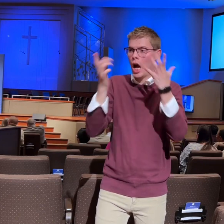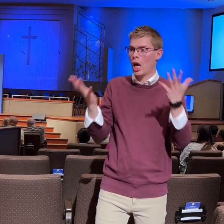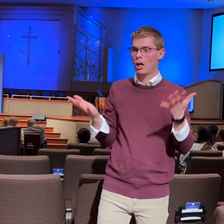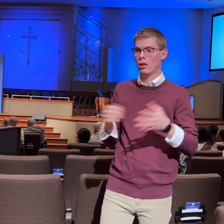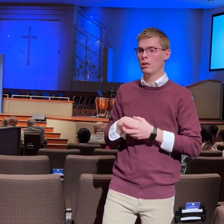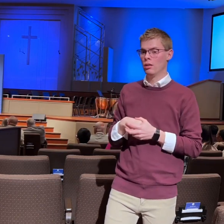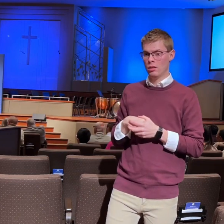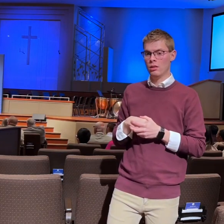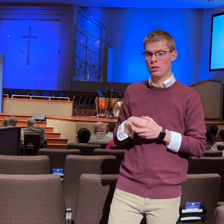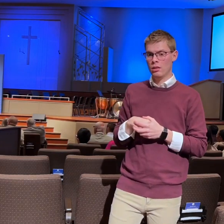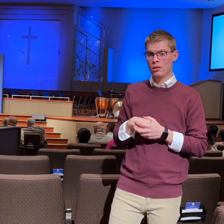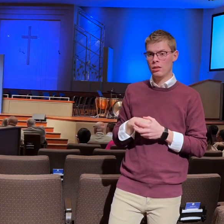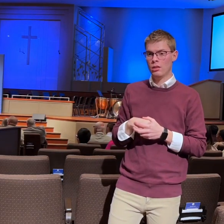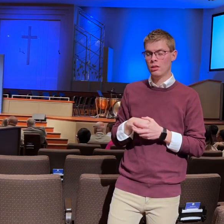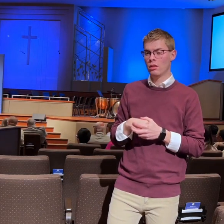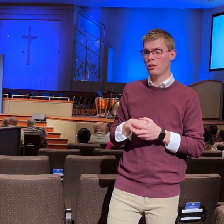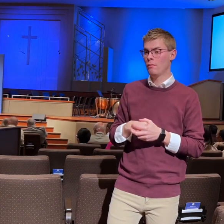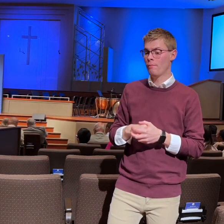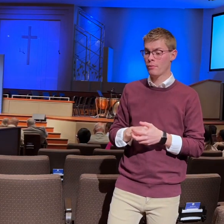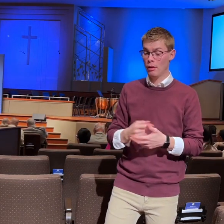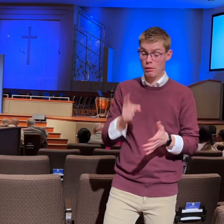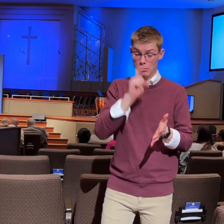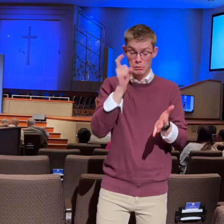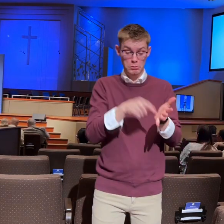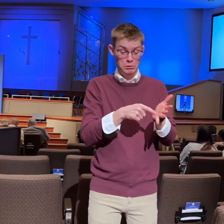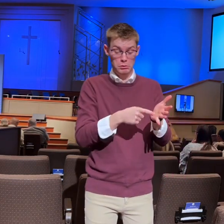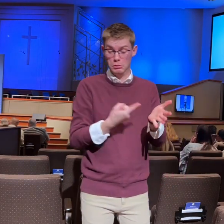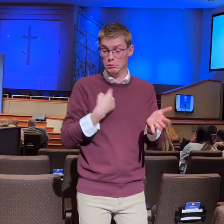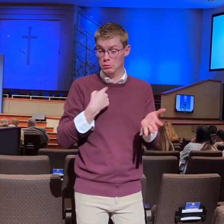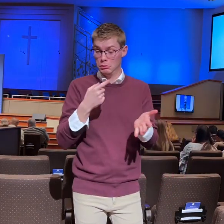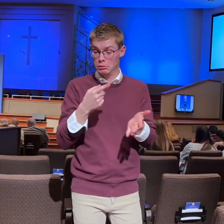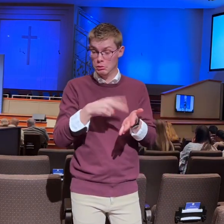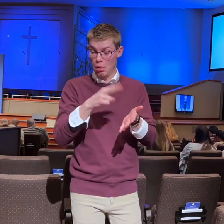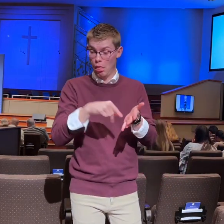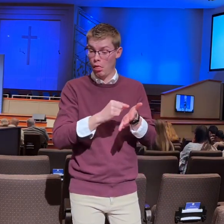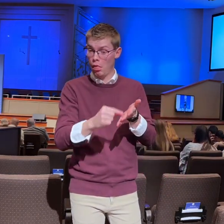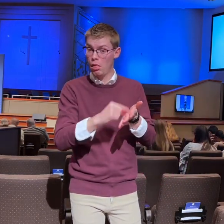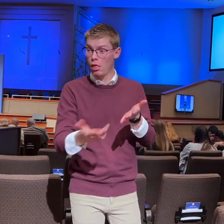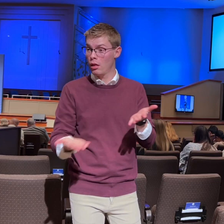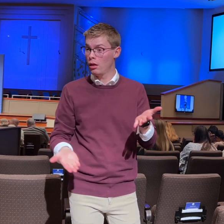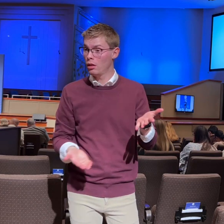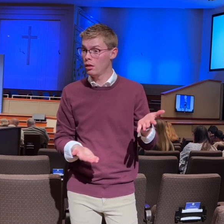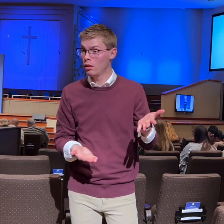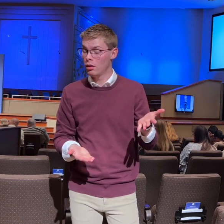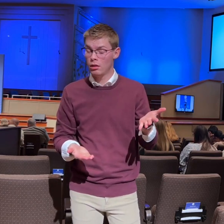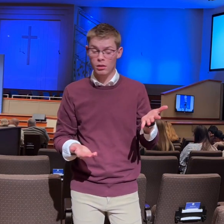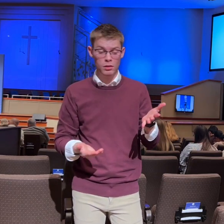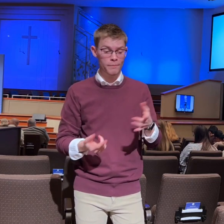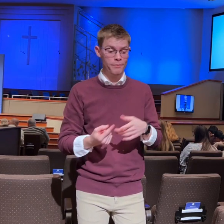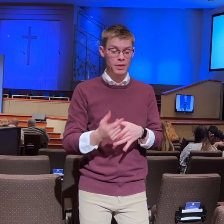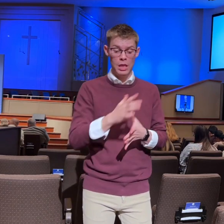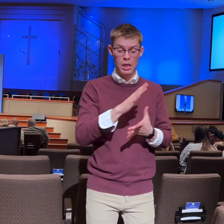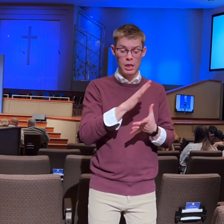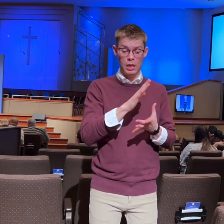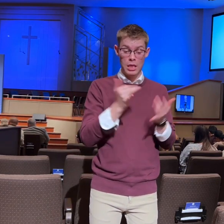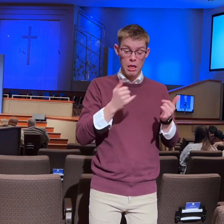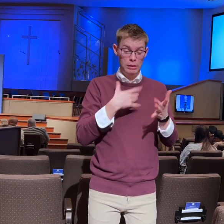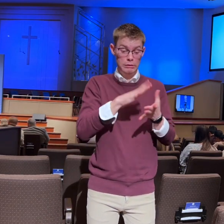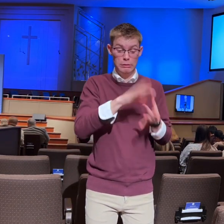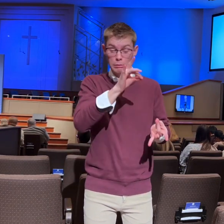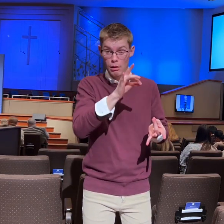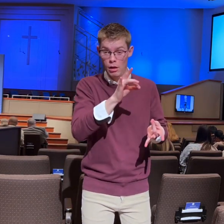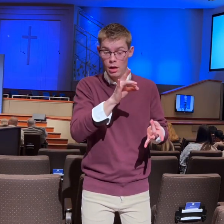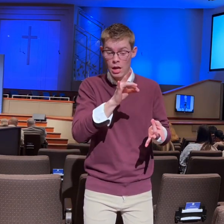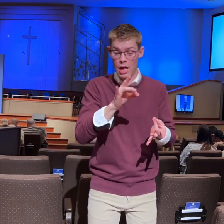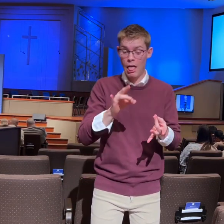denies certain doctrine. Notice what it says in our text tonight. 1 Timothy chapter 4 and verse 1. Now the Spirit, by the way, that's capital